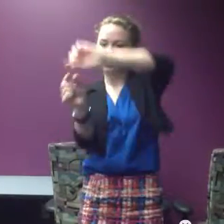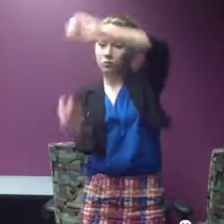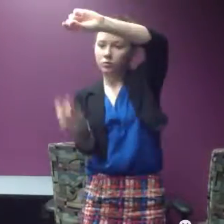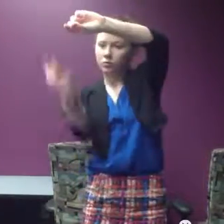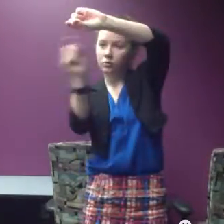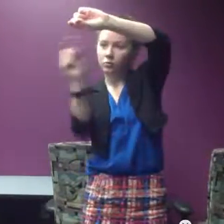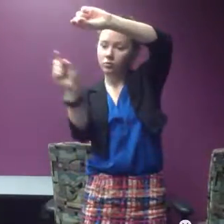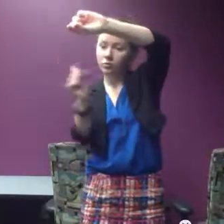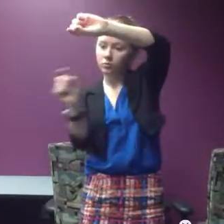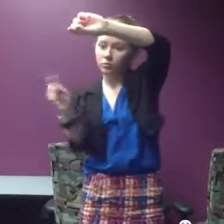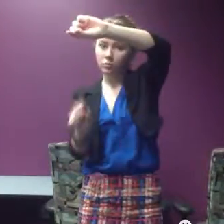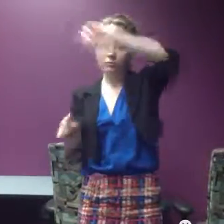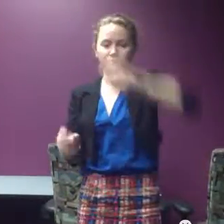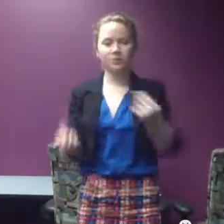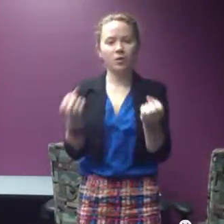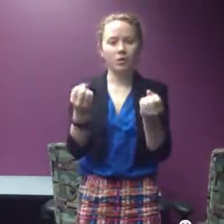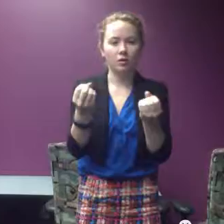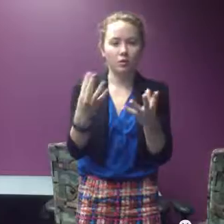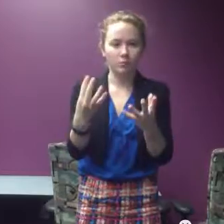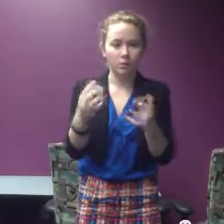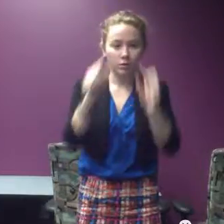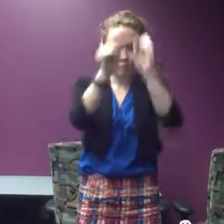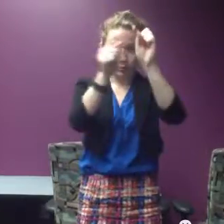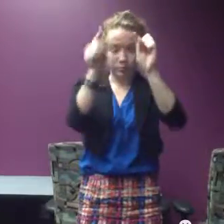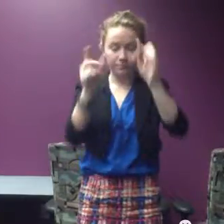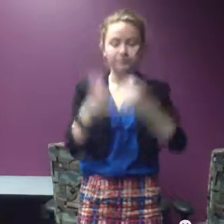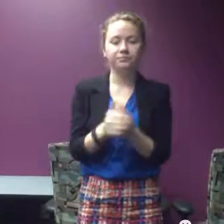And they divide up the outline of the shape.